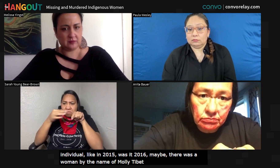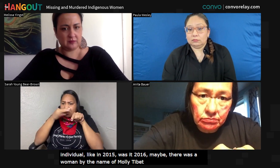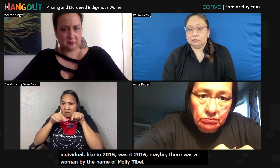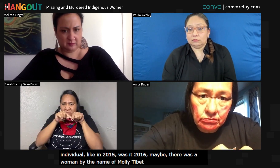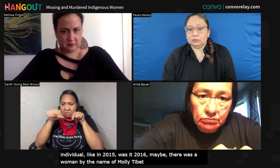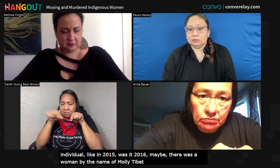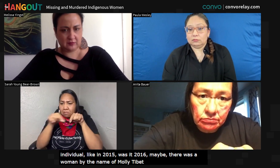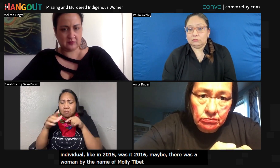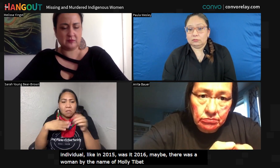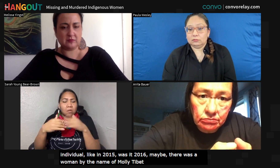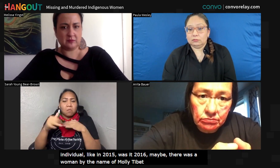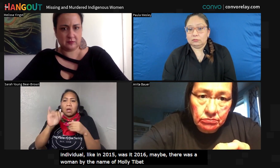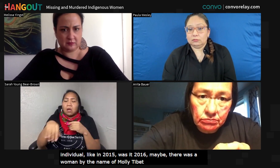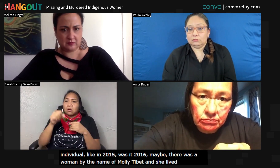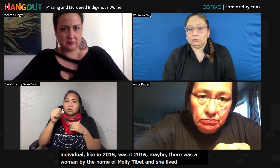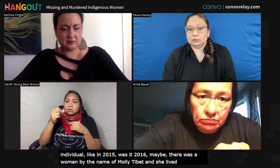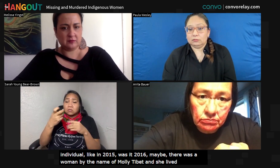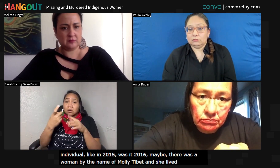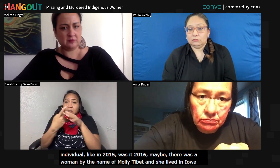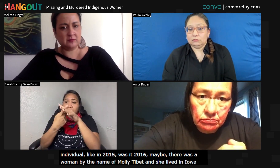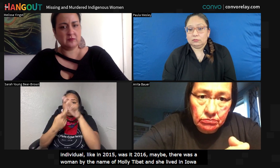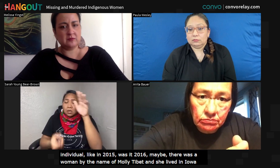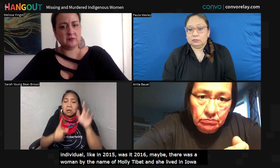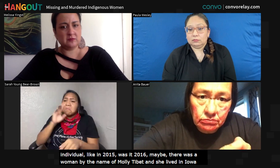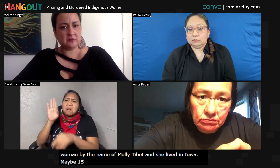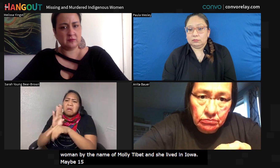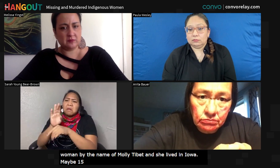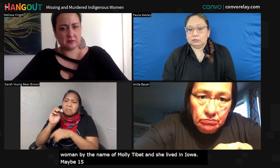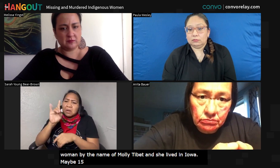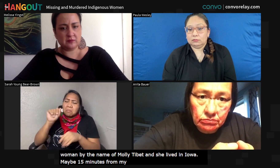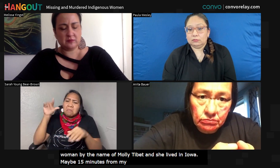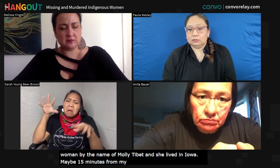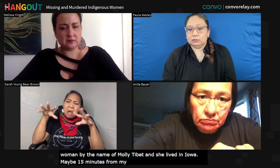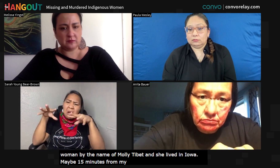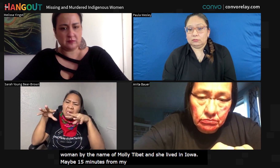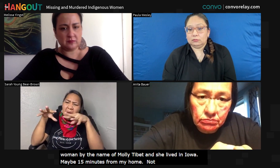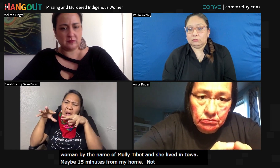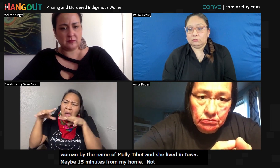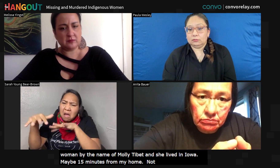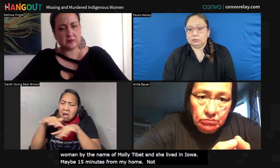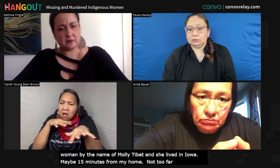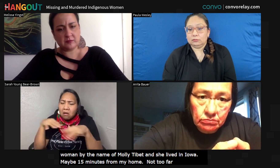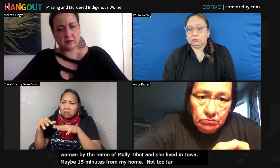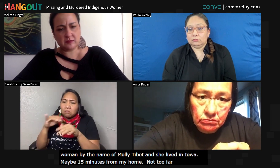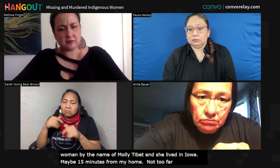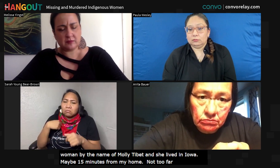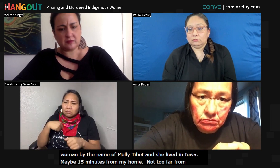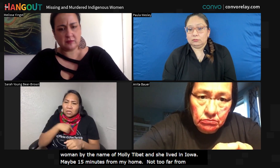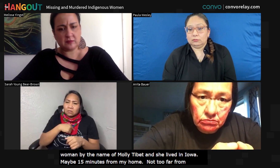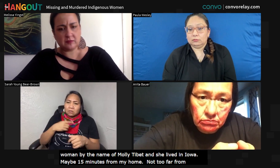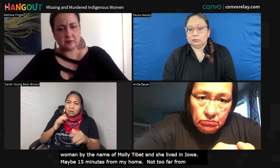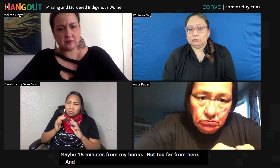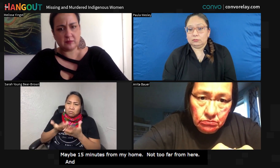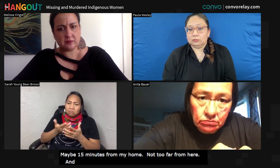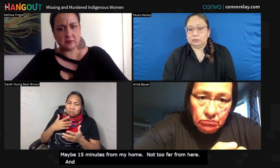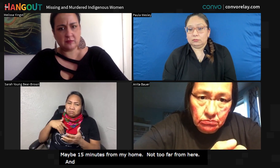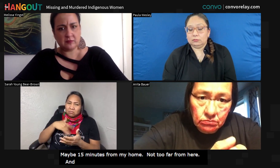home, not too far from here. And she disappeared, and sure enough, the media coverage was